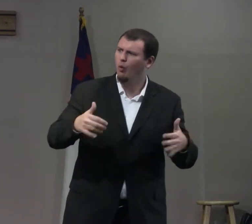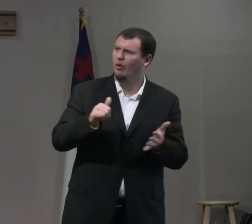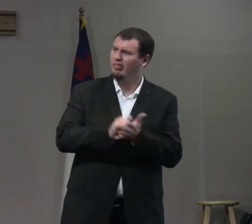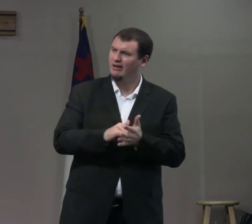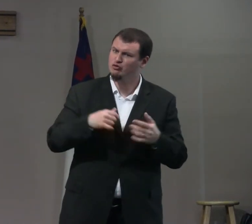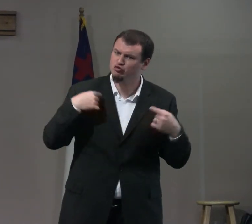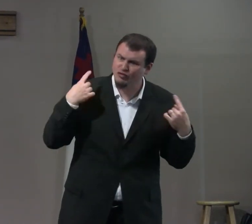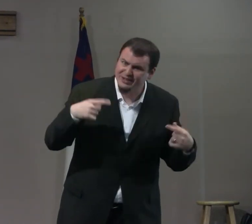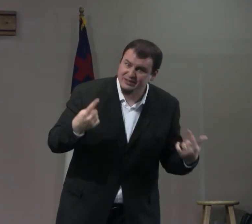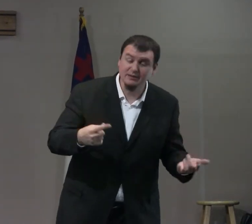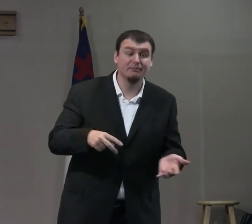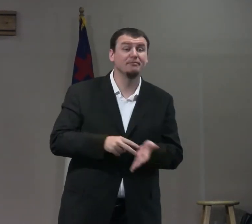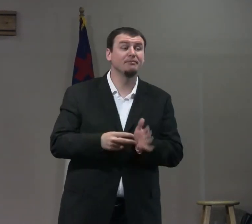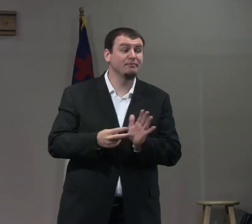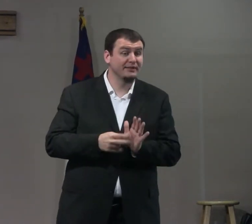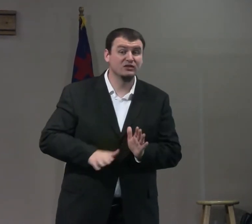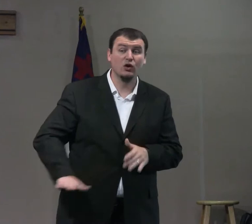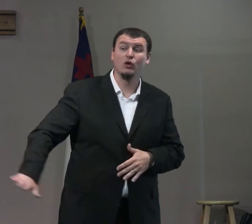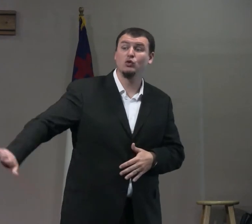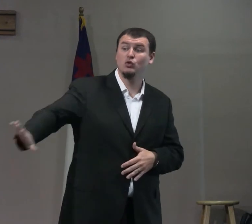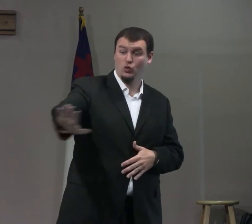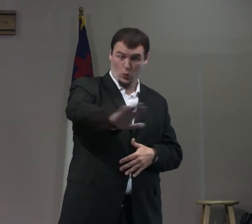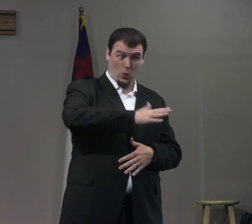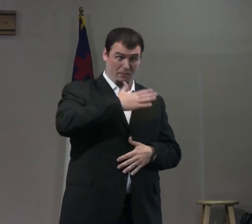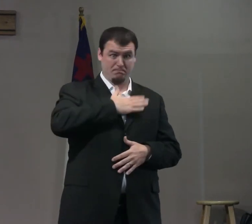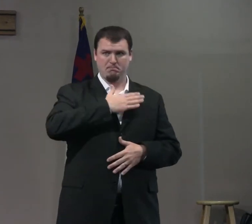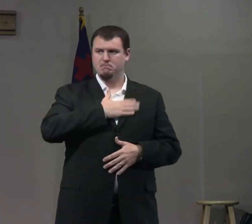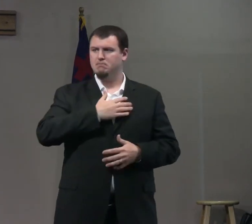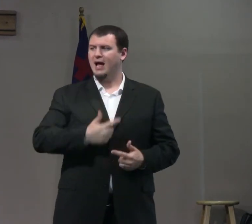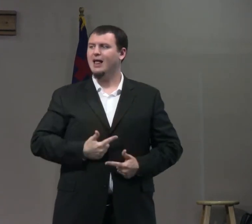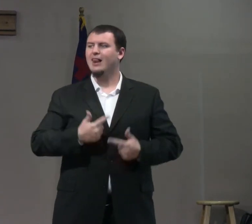of what's going on over there. That's just crazy.